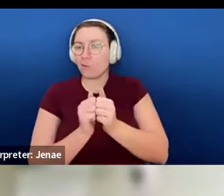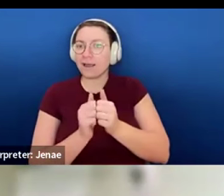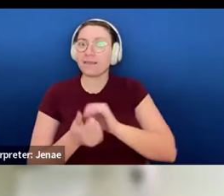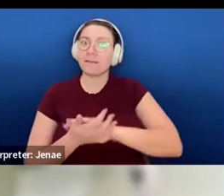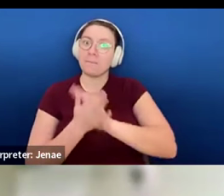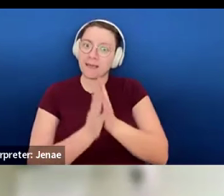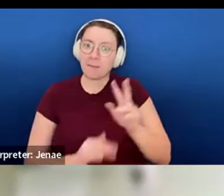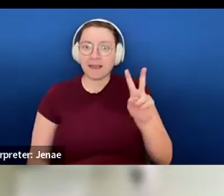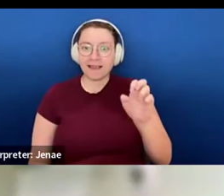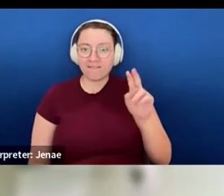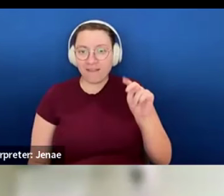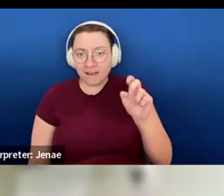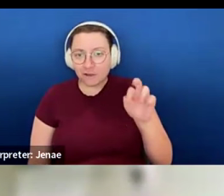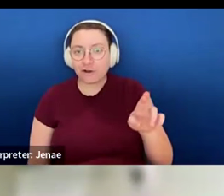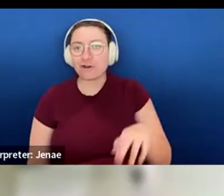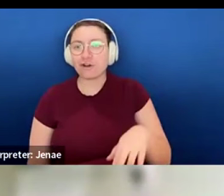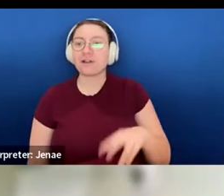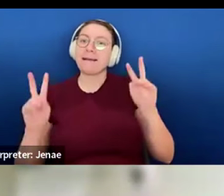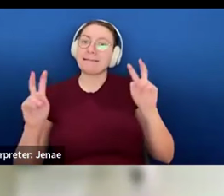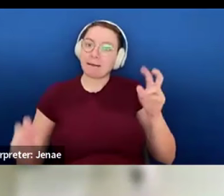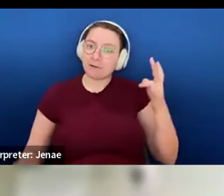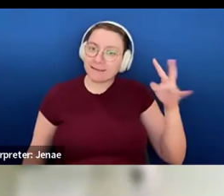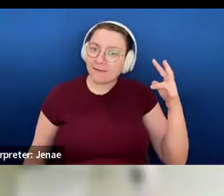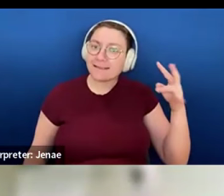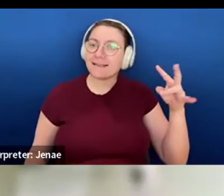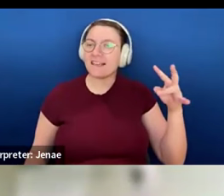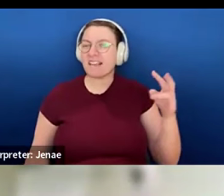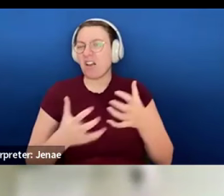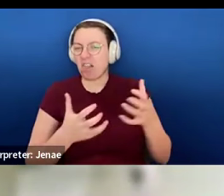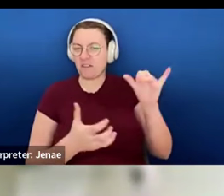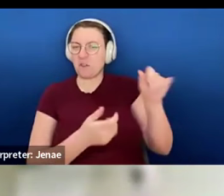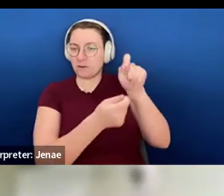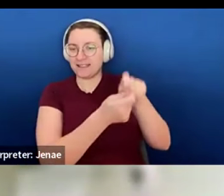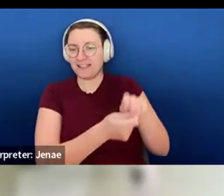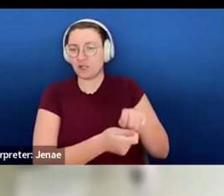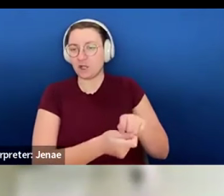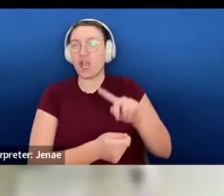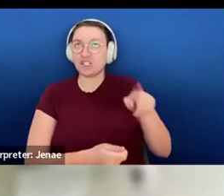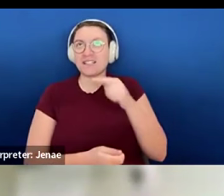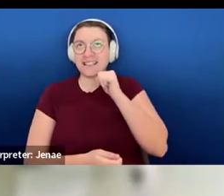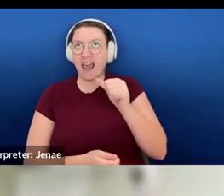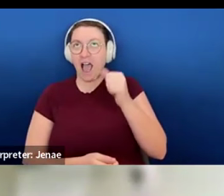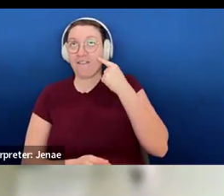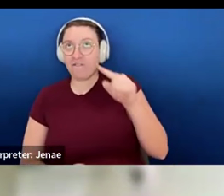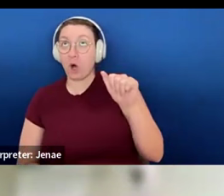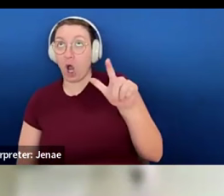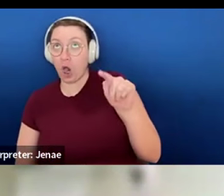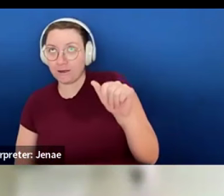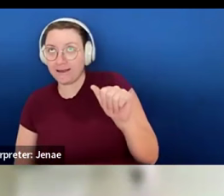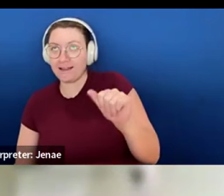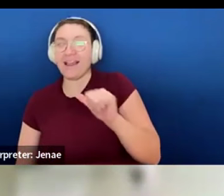vendorization, Title 17, a lot of the relevant details on that, just not for Alta and not for behavior